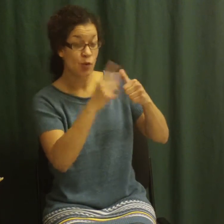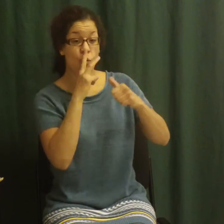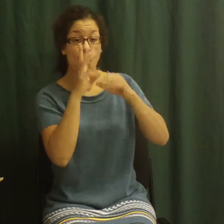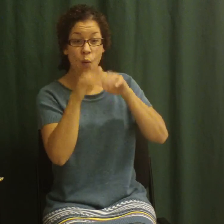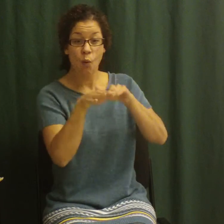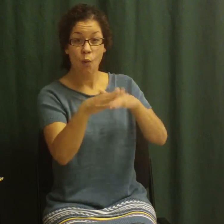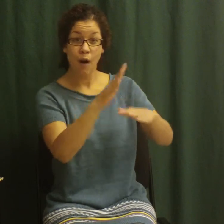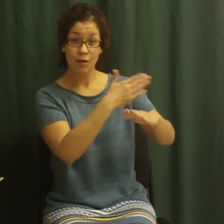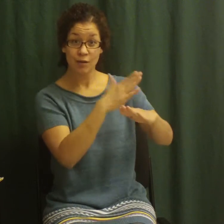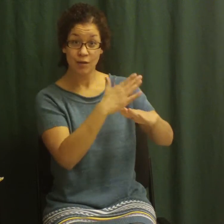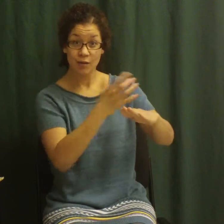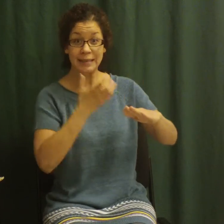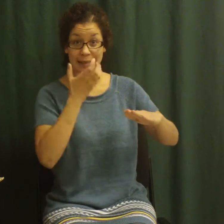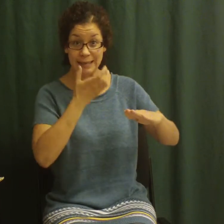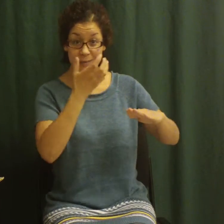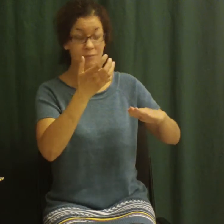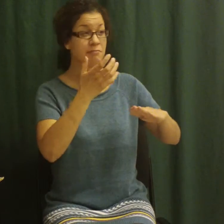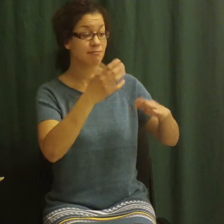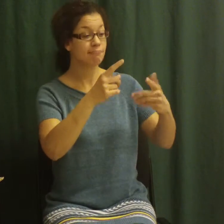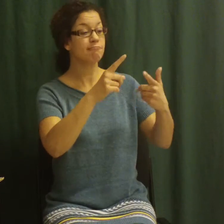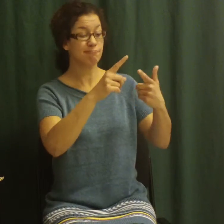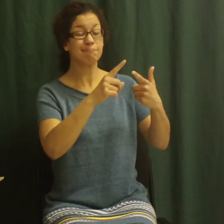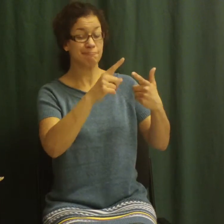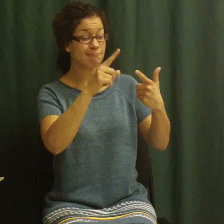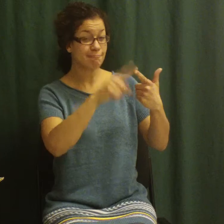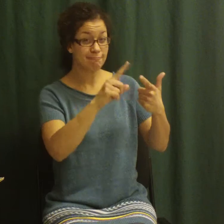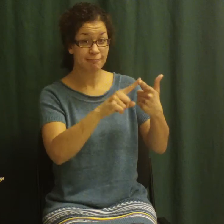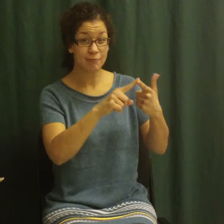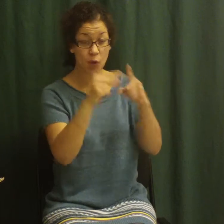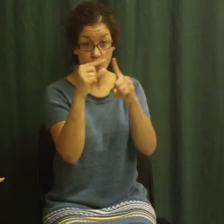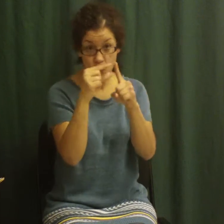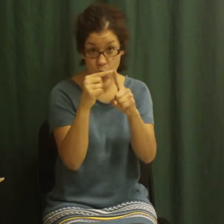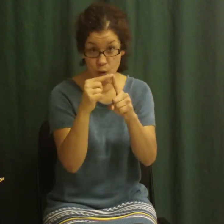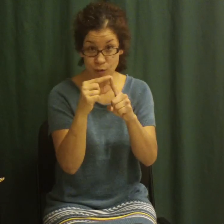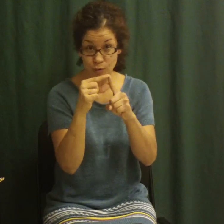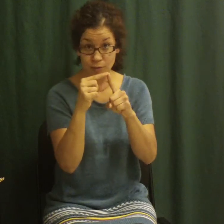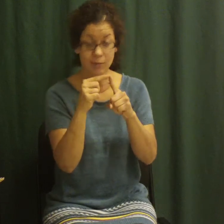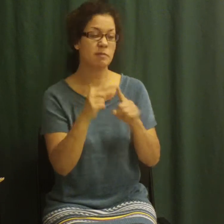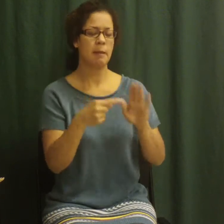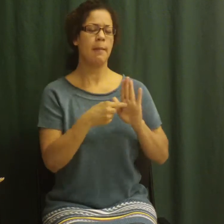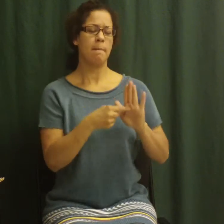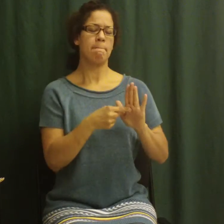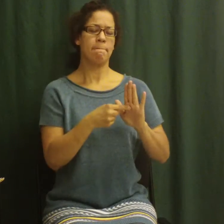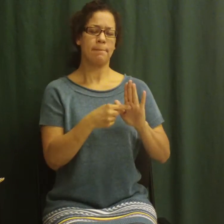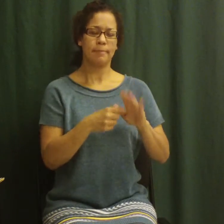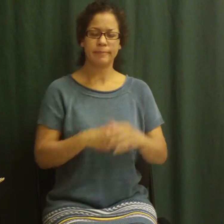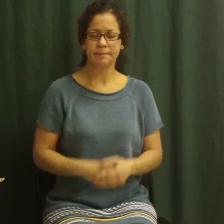chants, and louder the better, and to say real pirate stuff like